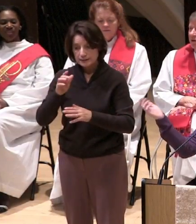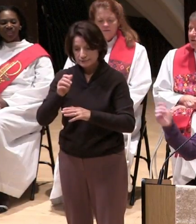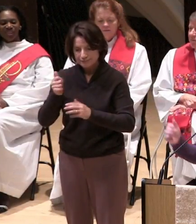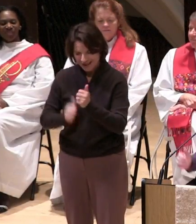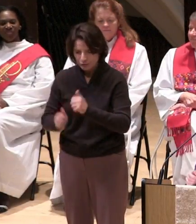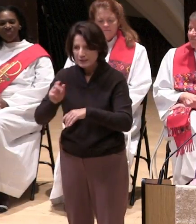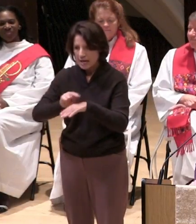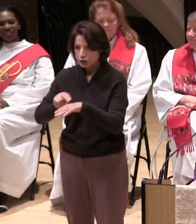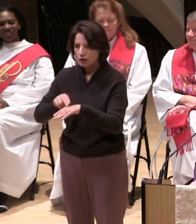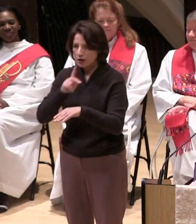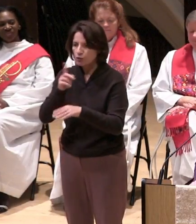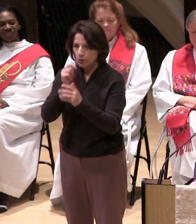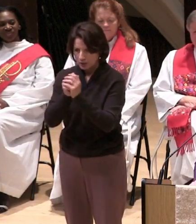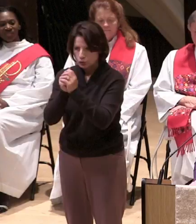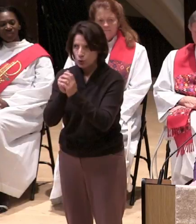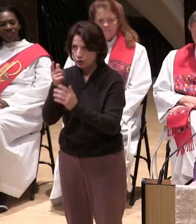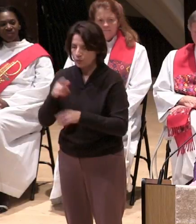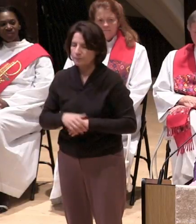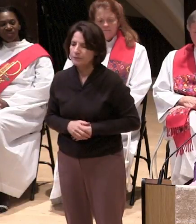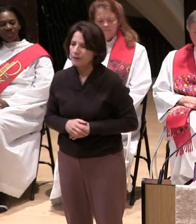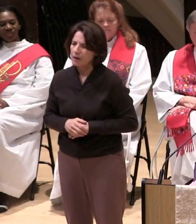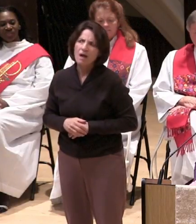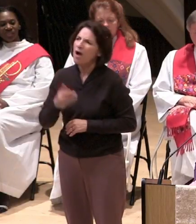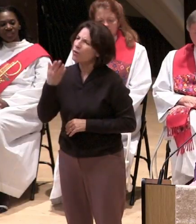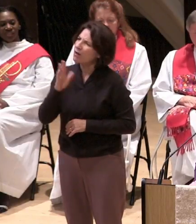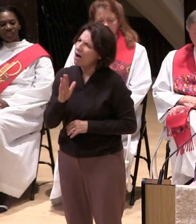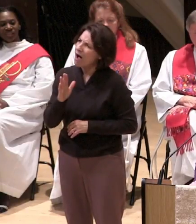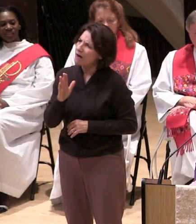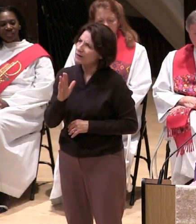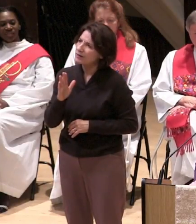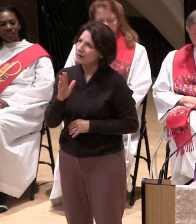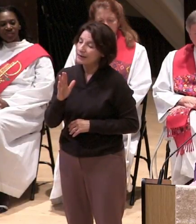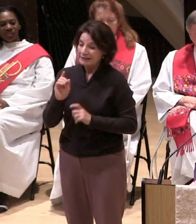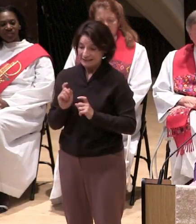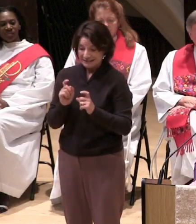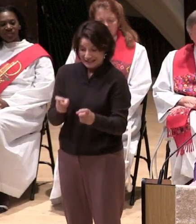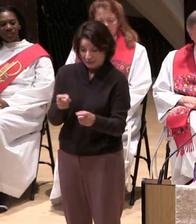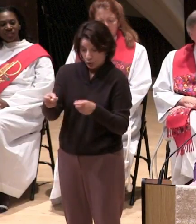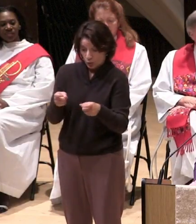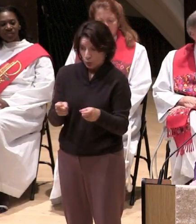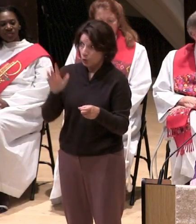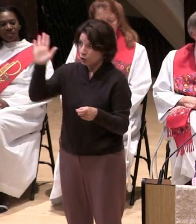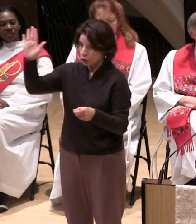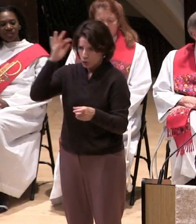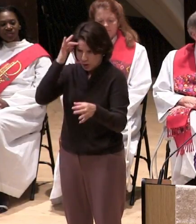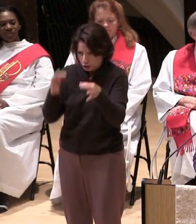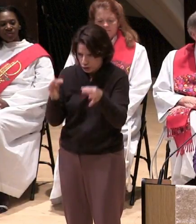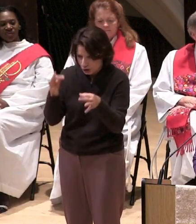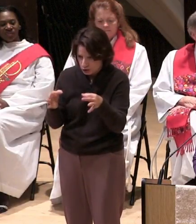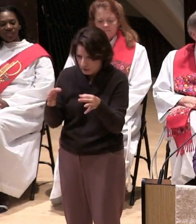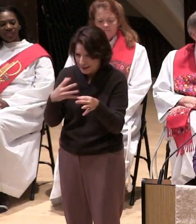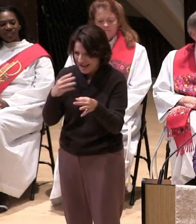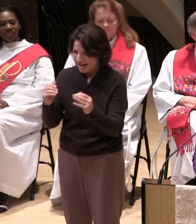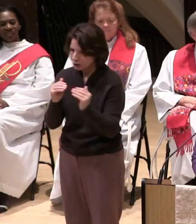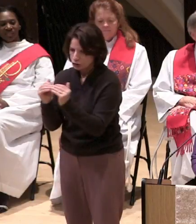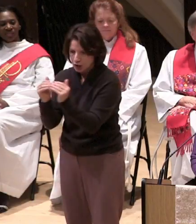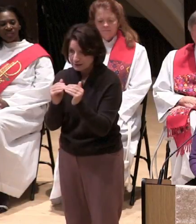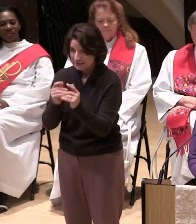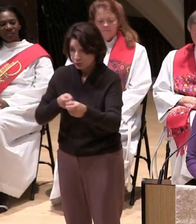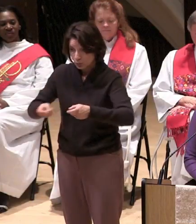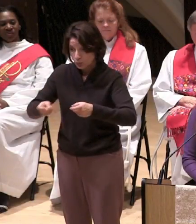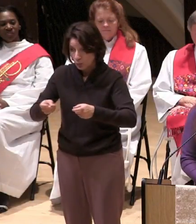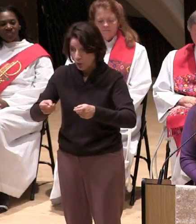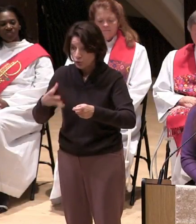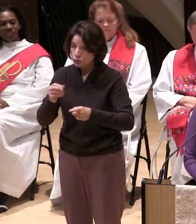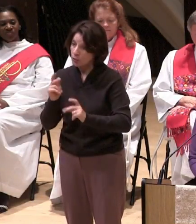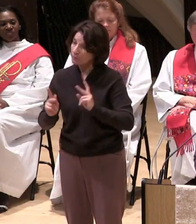will adore you. O God, with your judgment endow the ruler, and with your justice the ruler's son, who shall govern your people